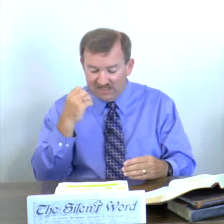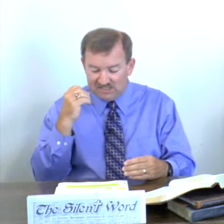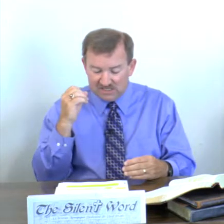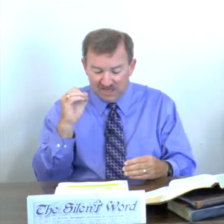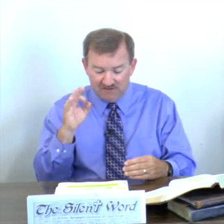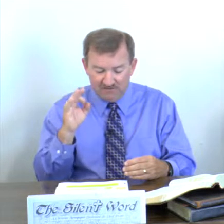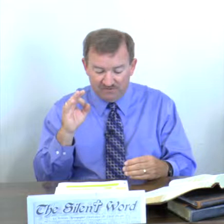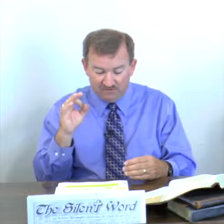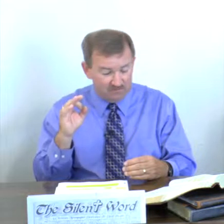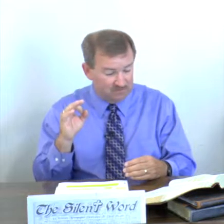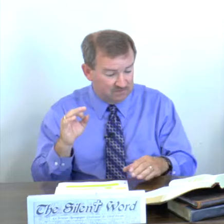face of